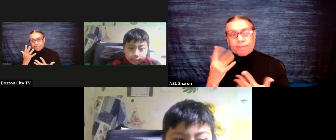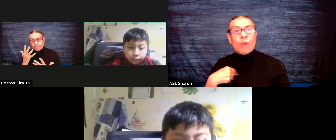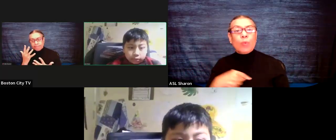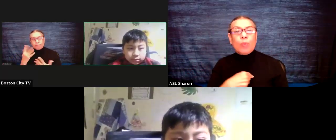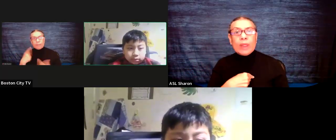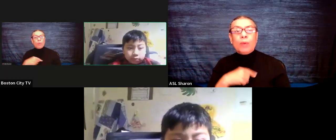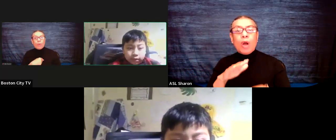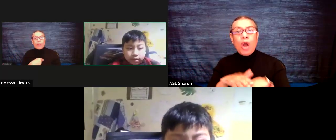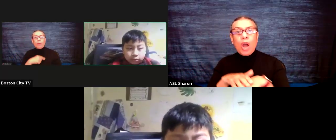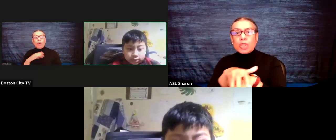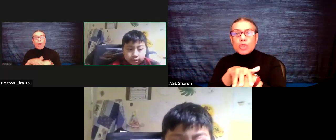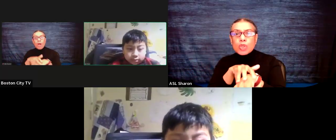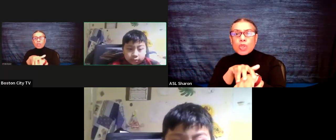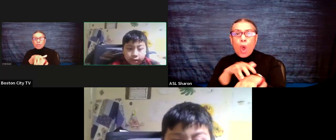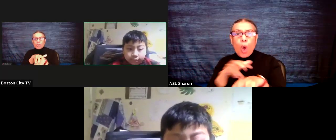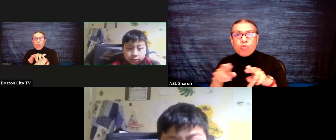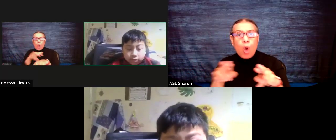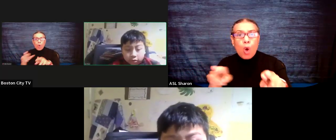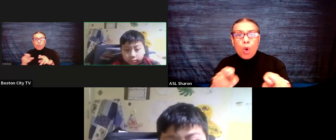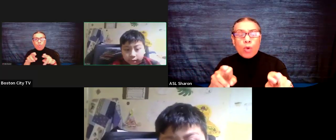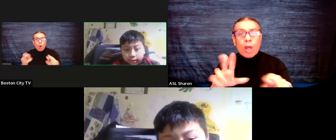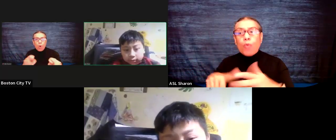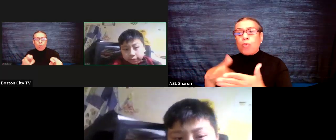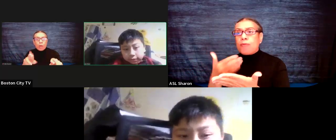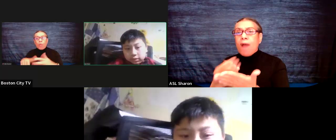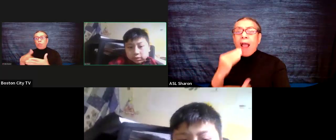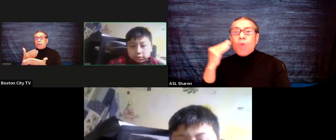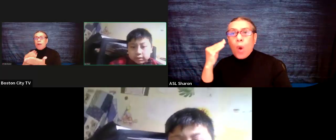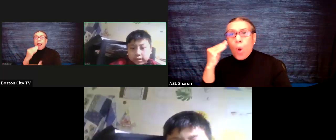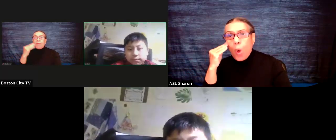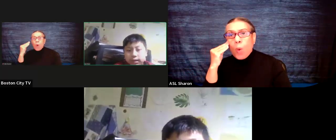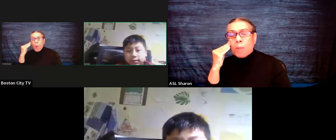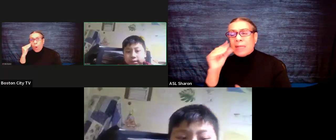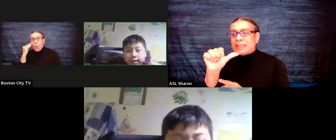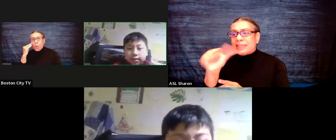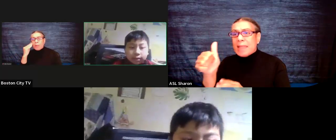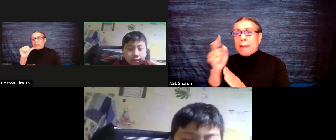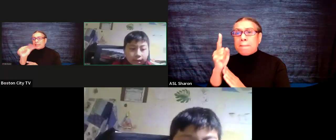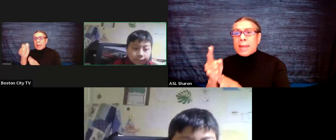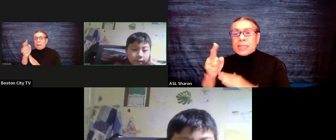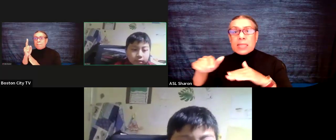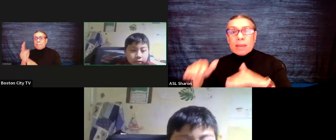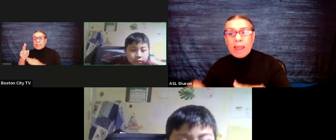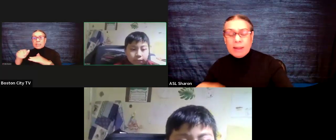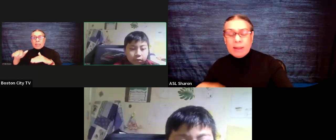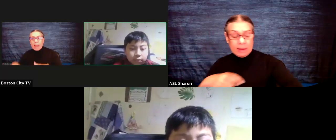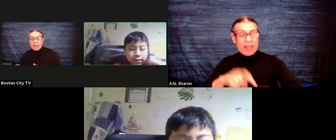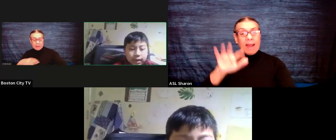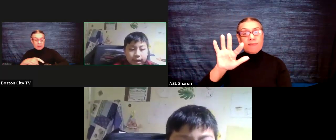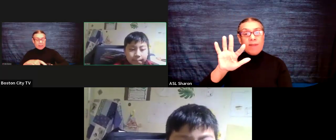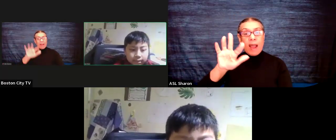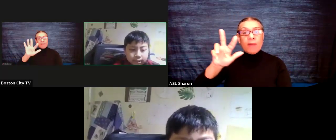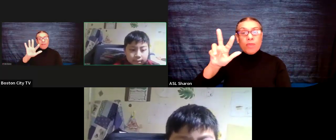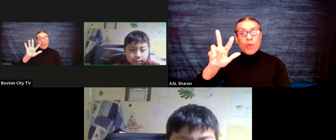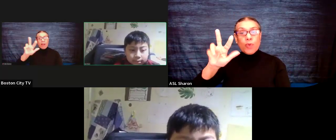up on a slower route, causing us to arrive home at a frustrating 10 minutes late at 5:34